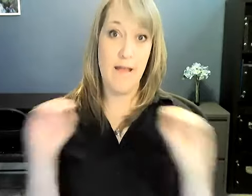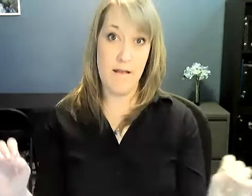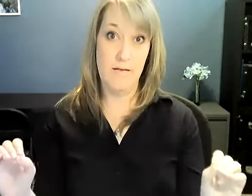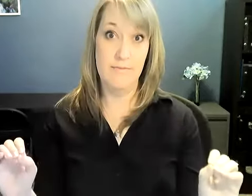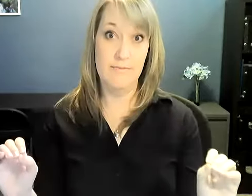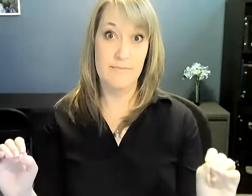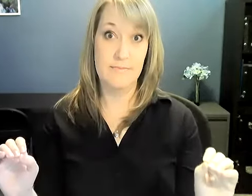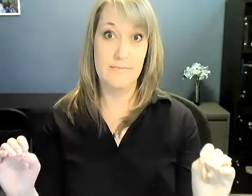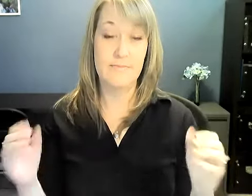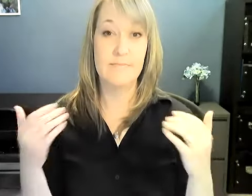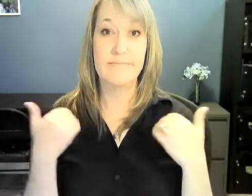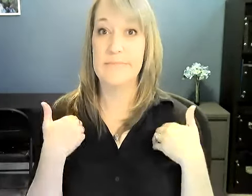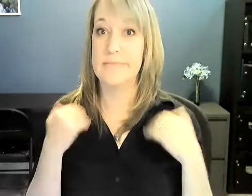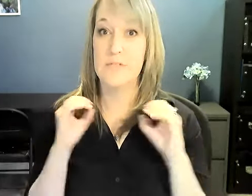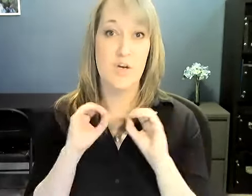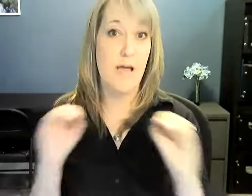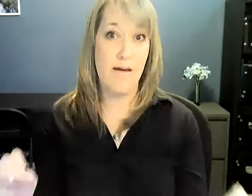none. Don't have.